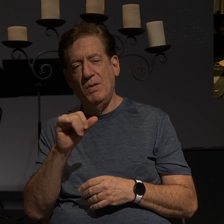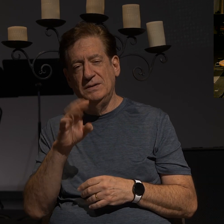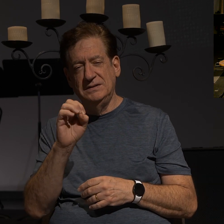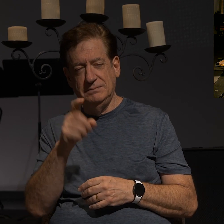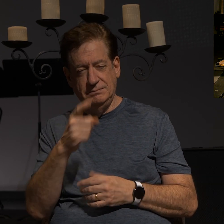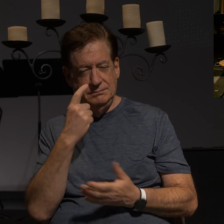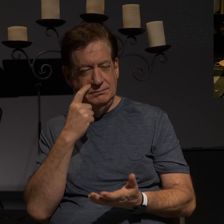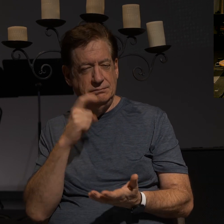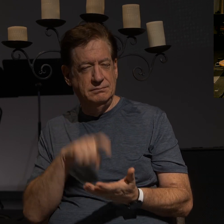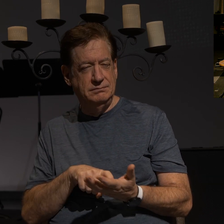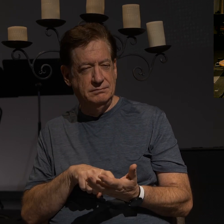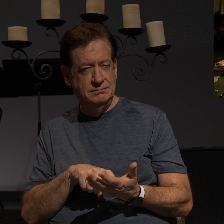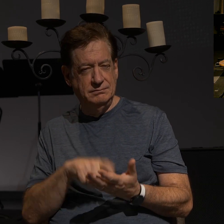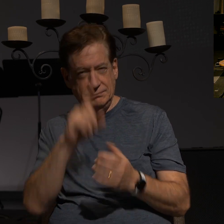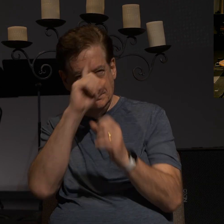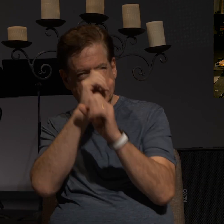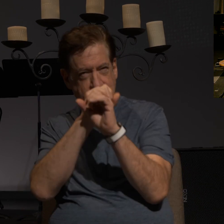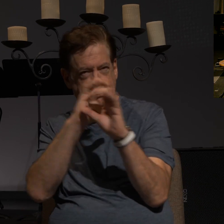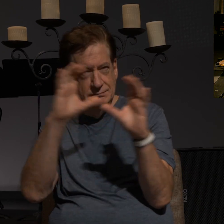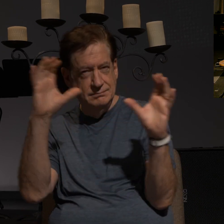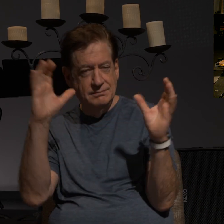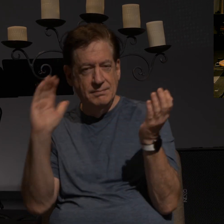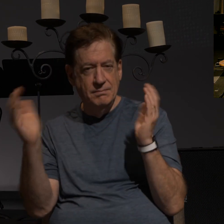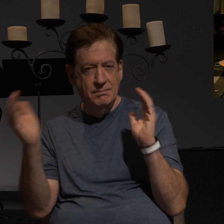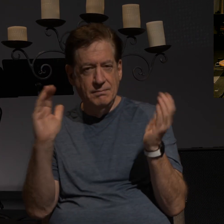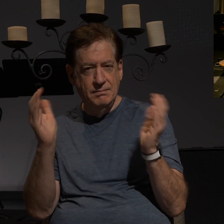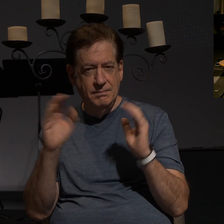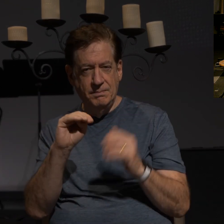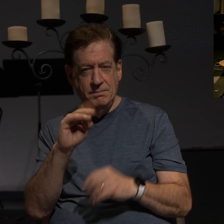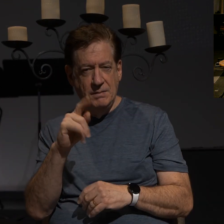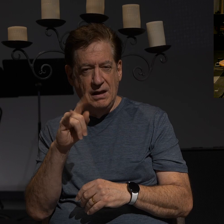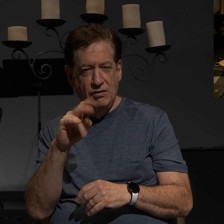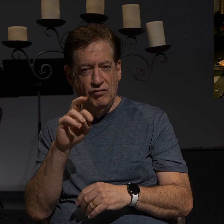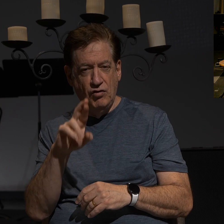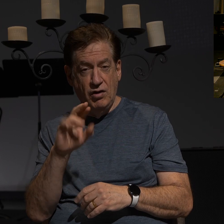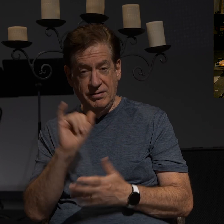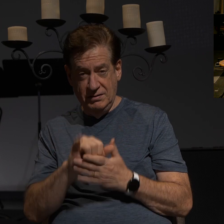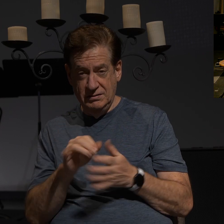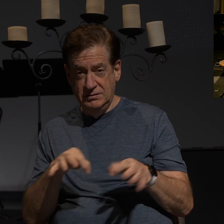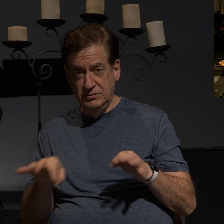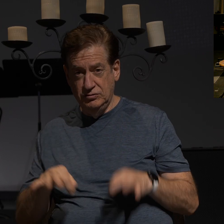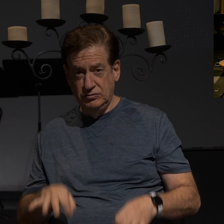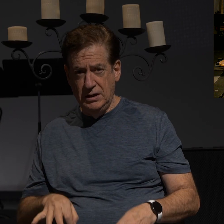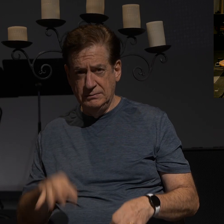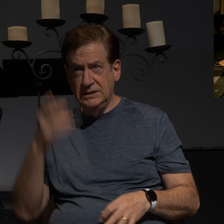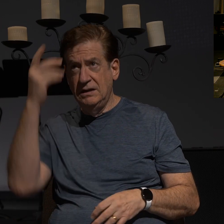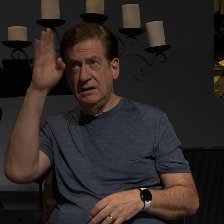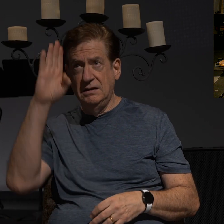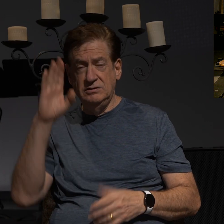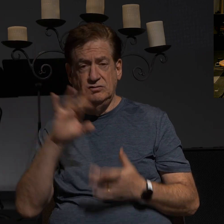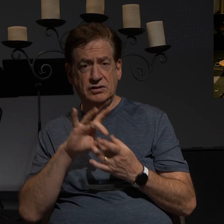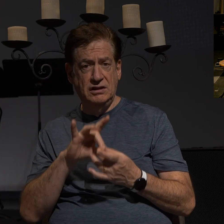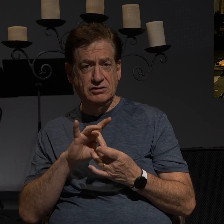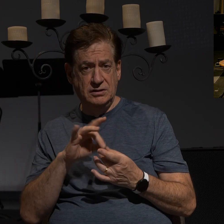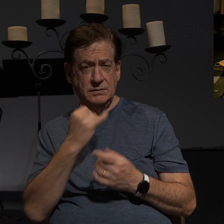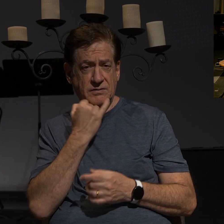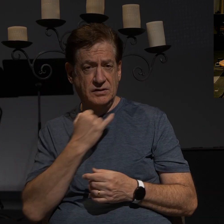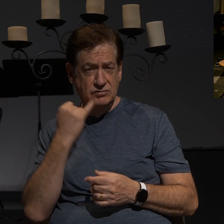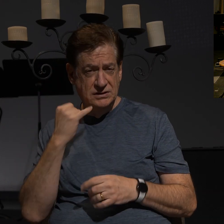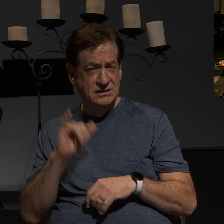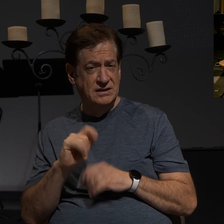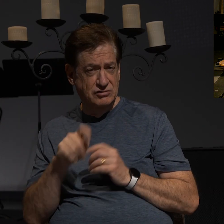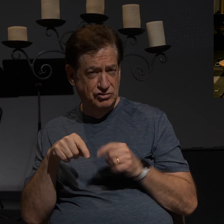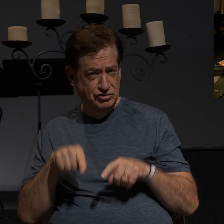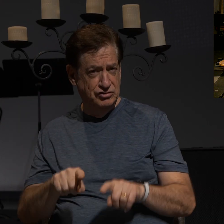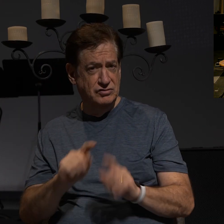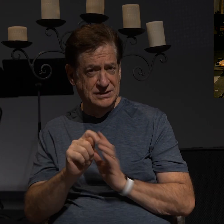that metaphor, that in many ways this describes God's relationship with Israel at the time of Hosea's life, that